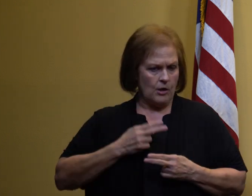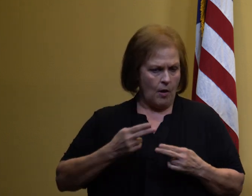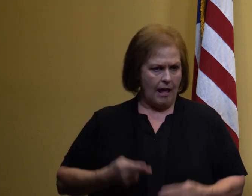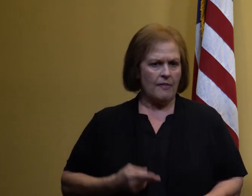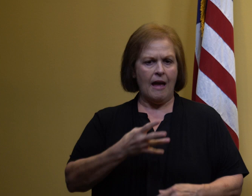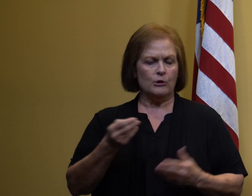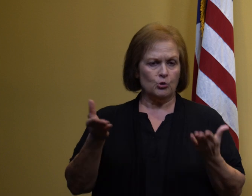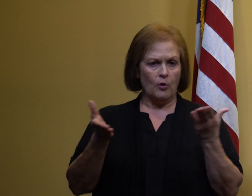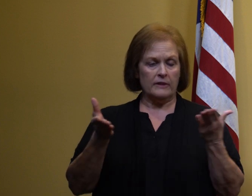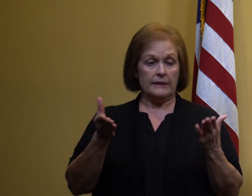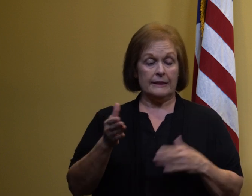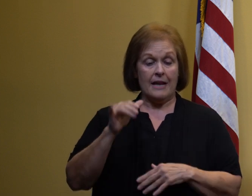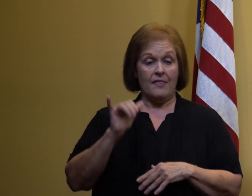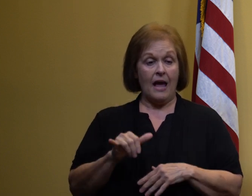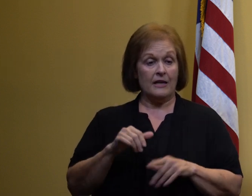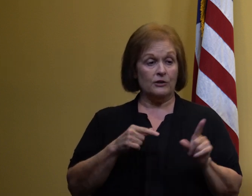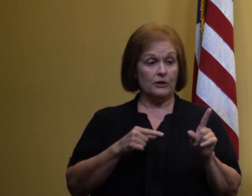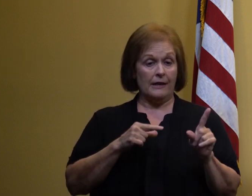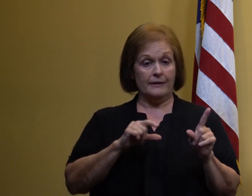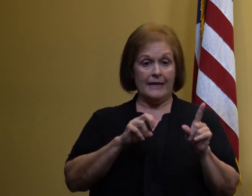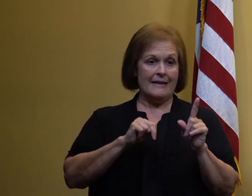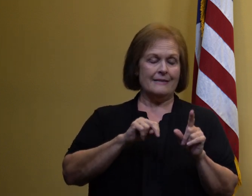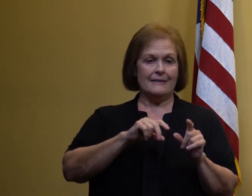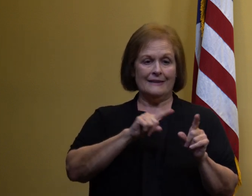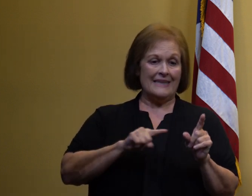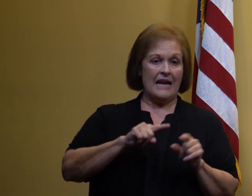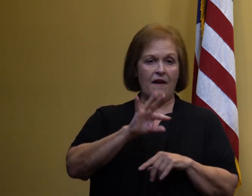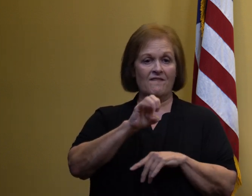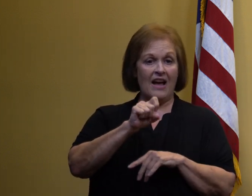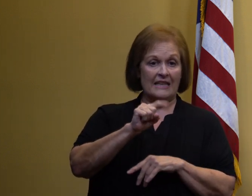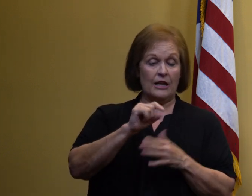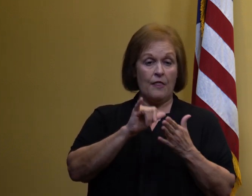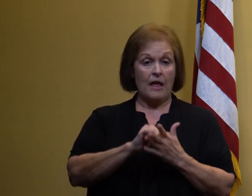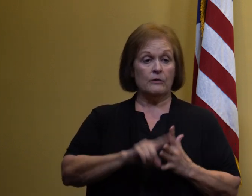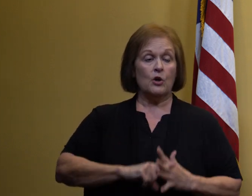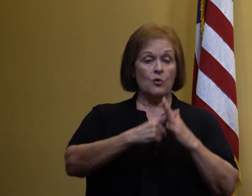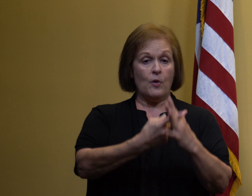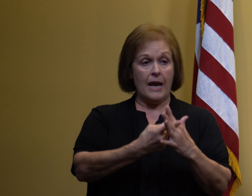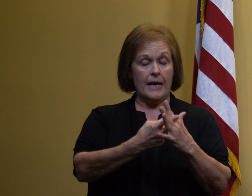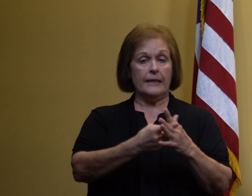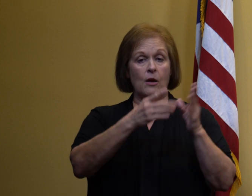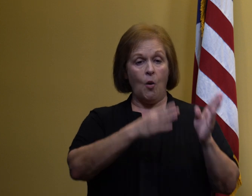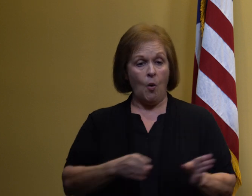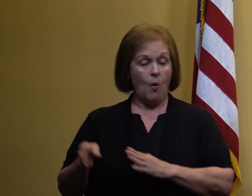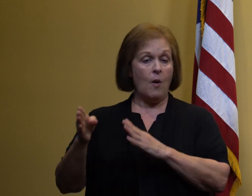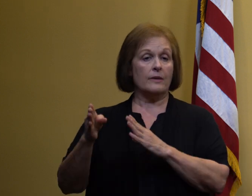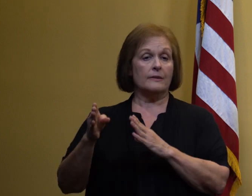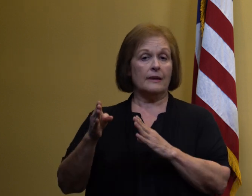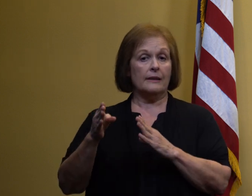well as services. This Gen Z Fest was created by, organized